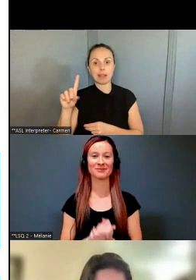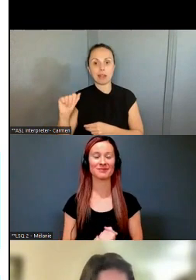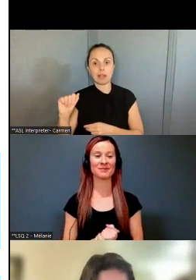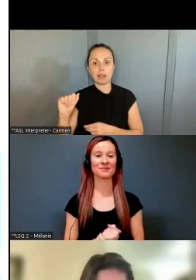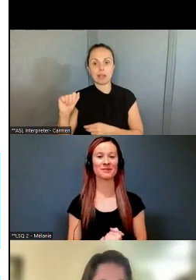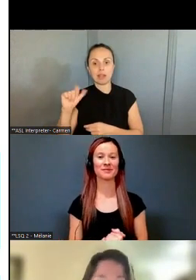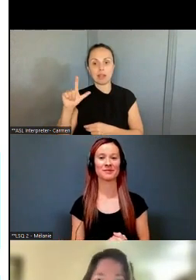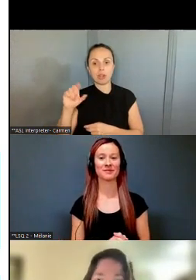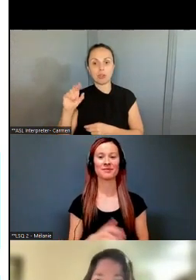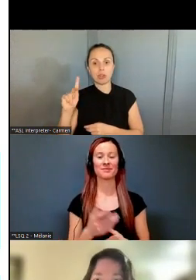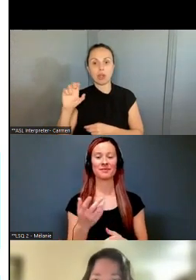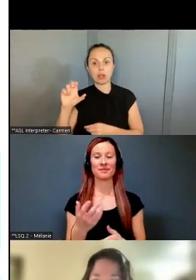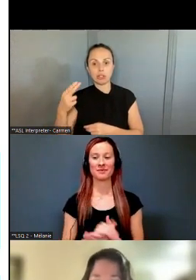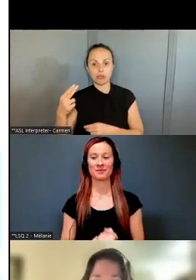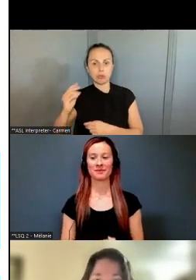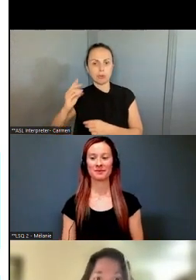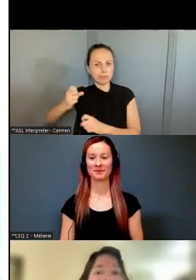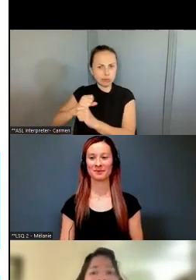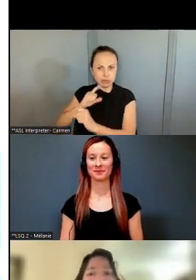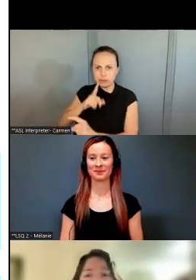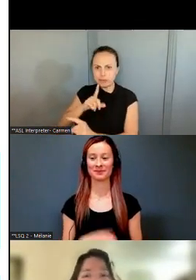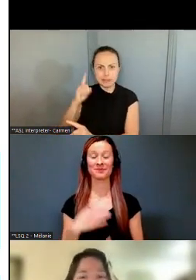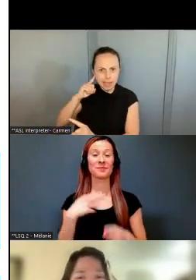sure I'm unmuted. I am. Great.